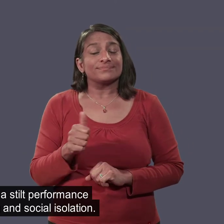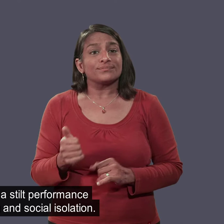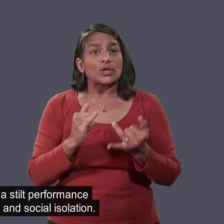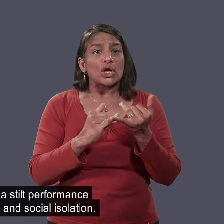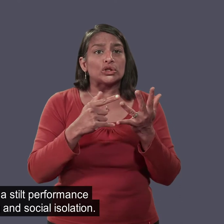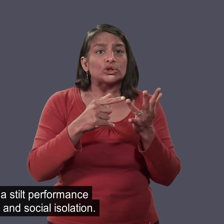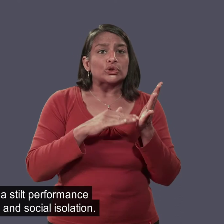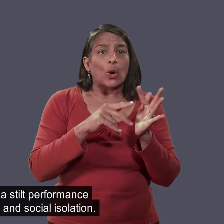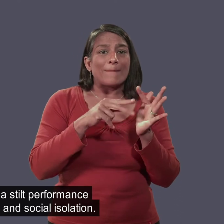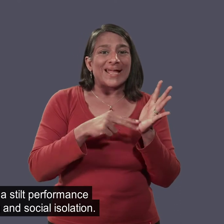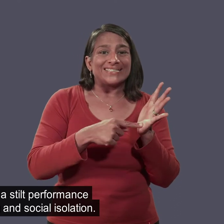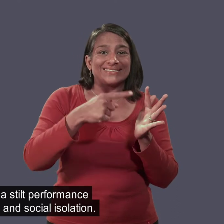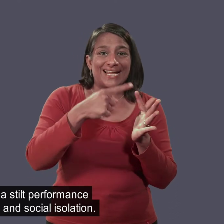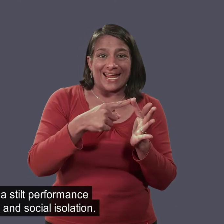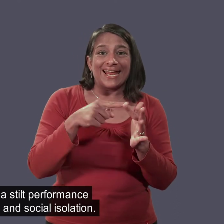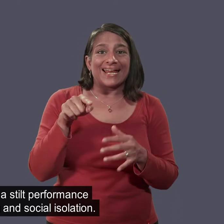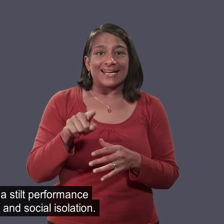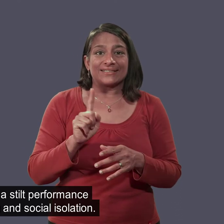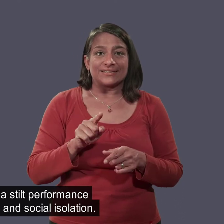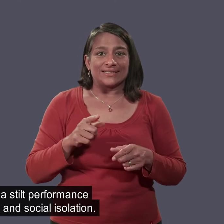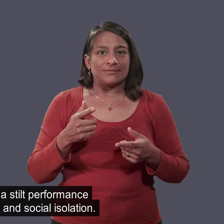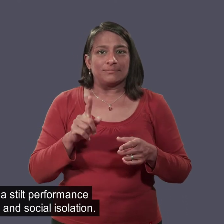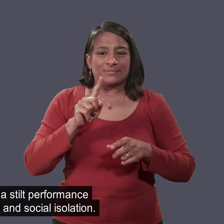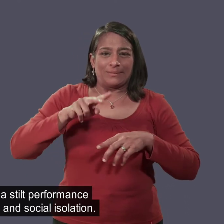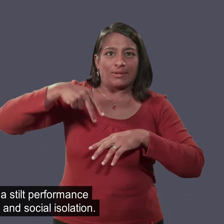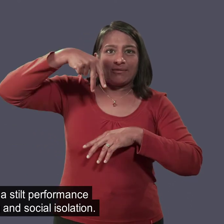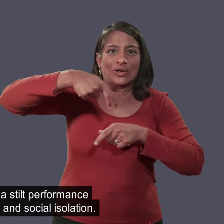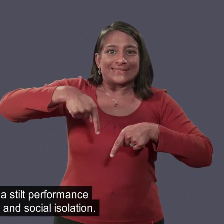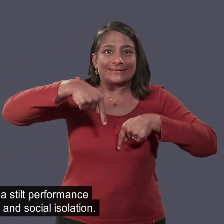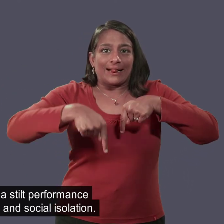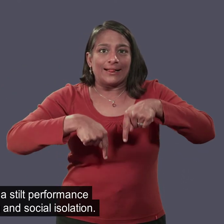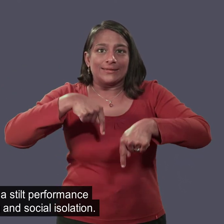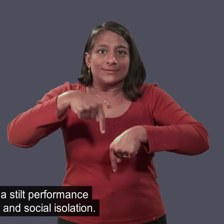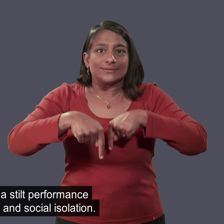Somente, a stilt performance about aging and social isolation.